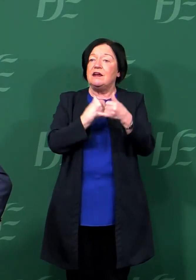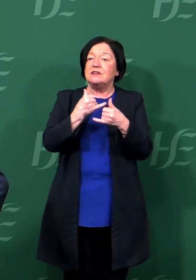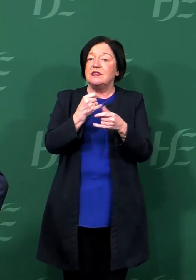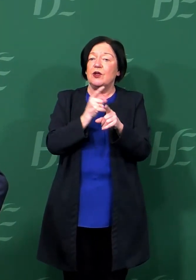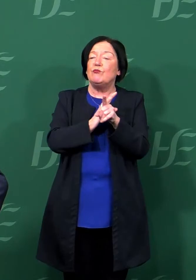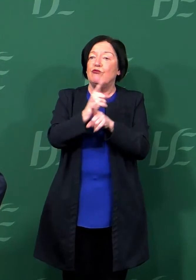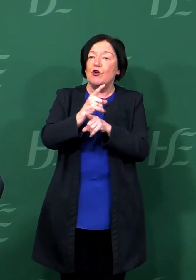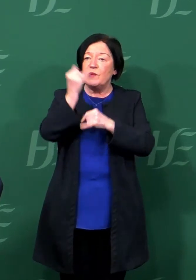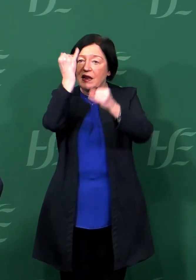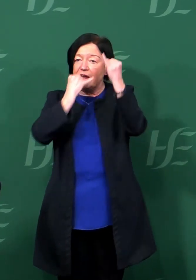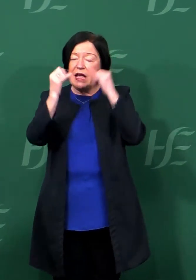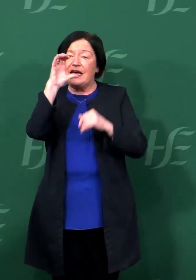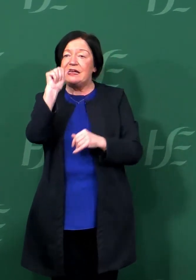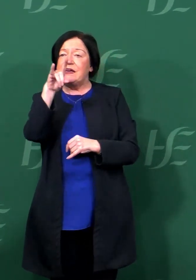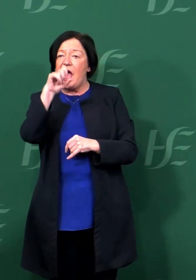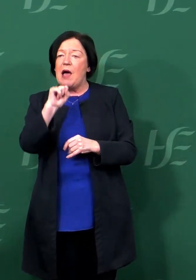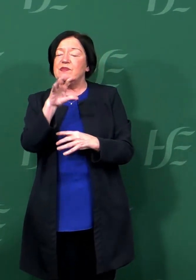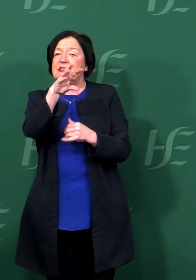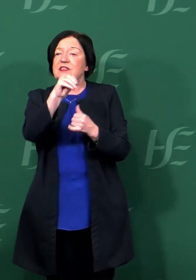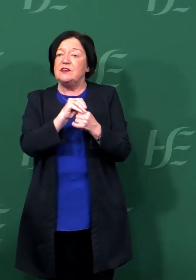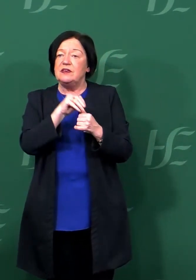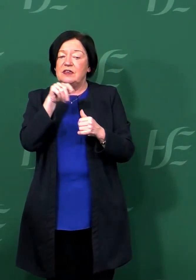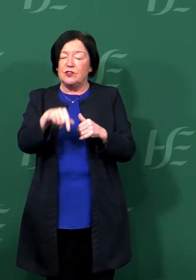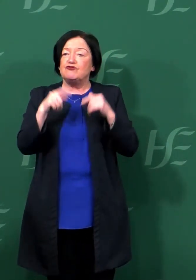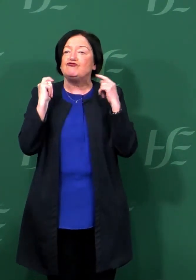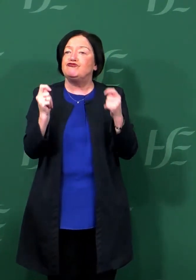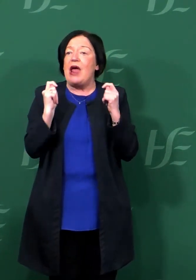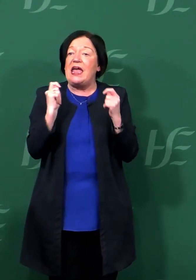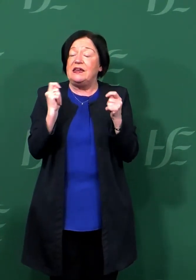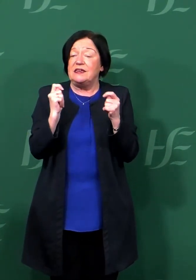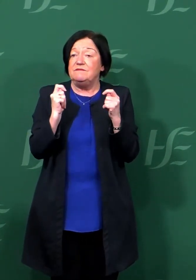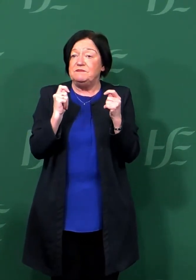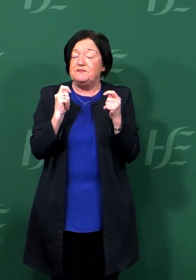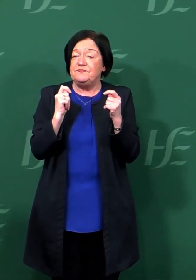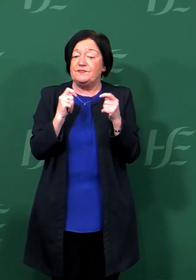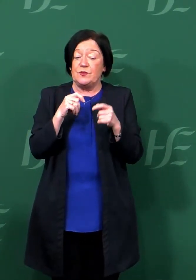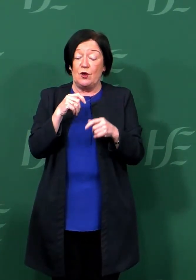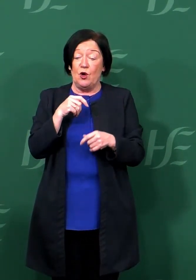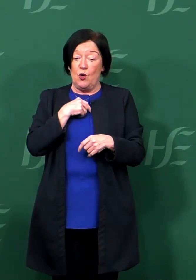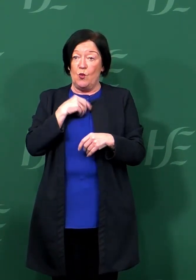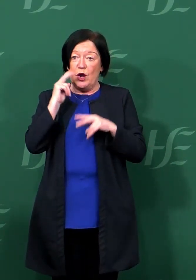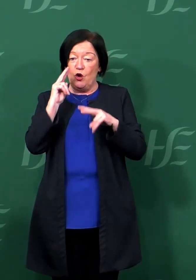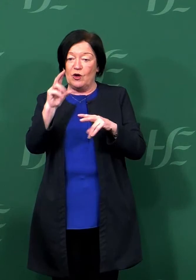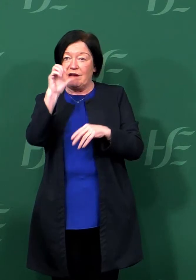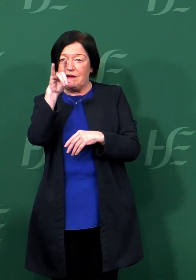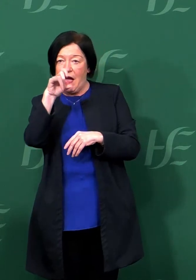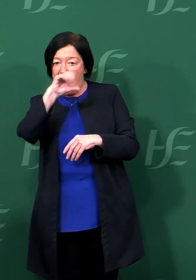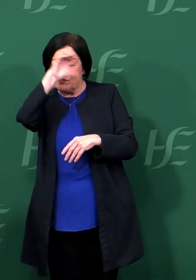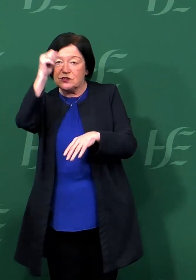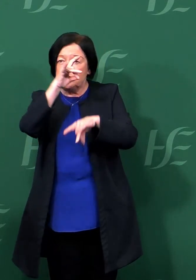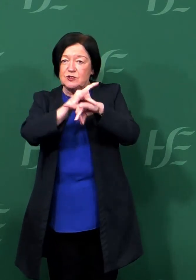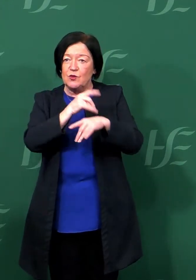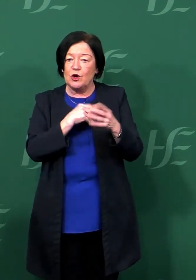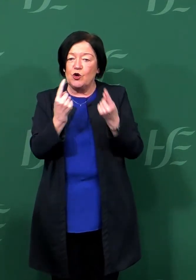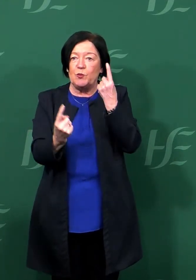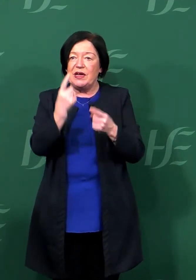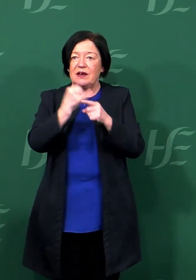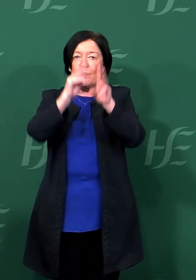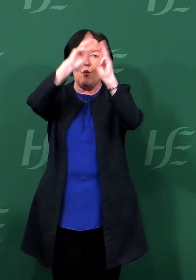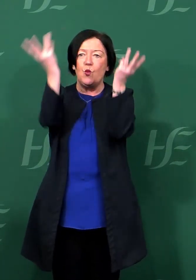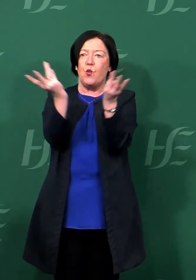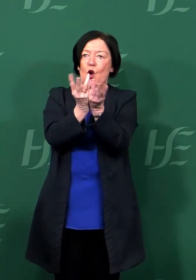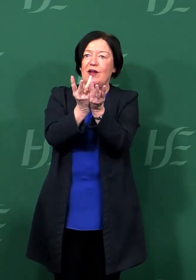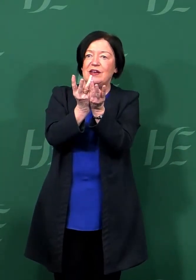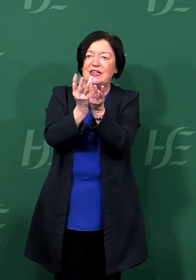improvement initiative around CAMS, and in particular the training. So the reality is that, you know, when we look for CAMS consultants, we are competing in a global market,